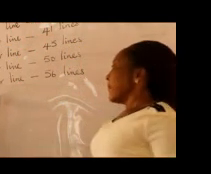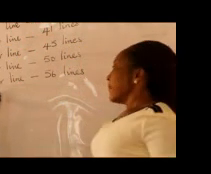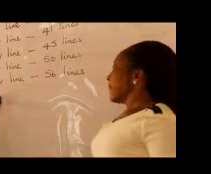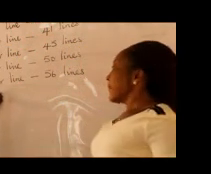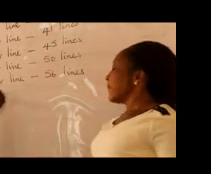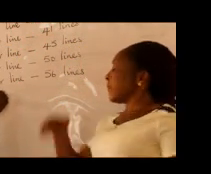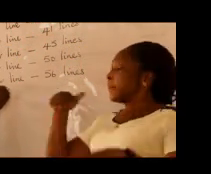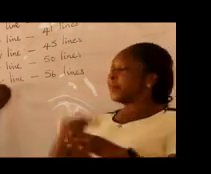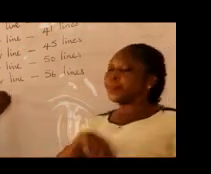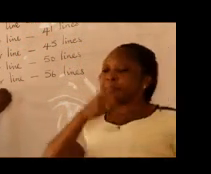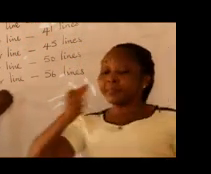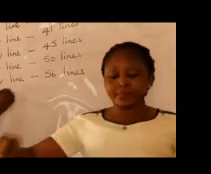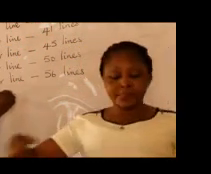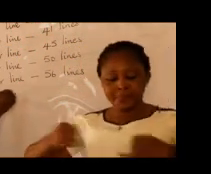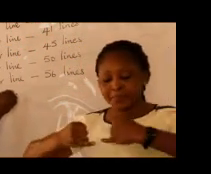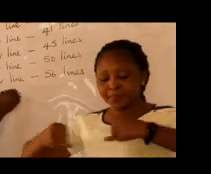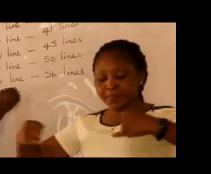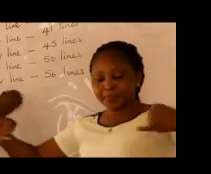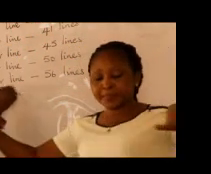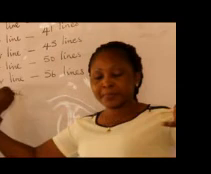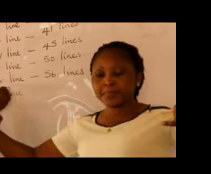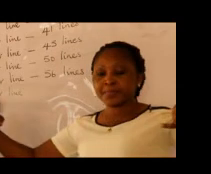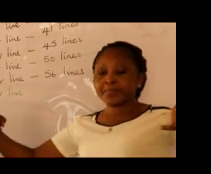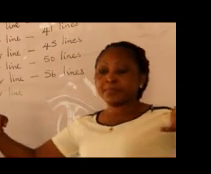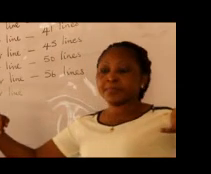in a line,